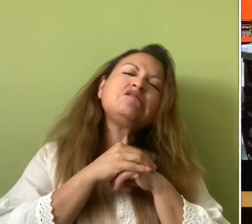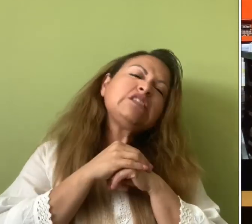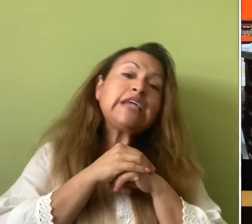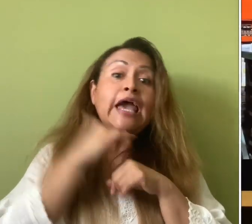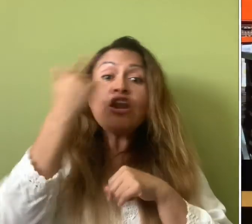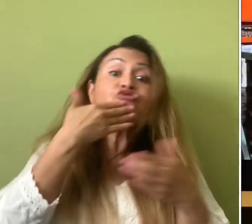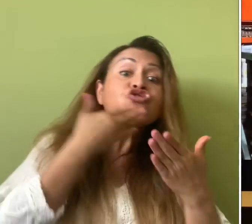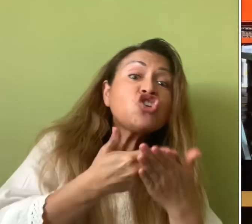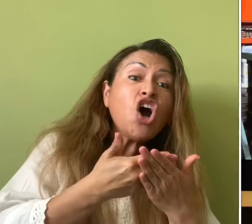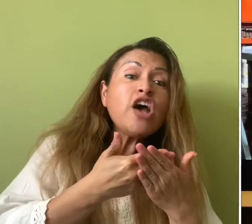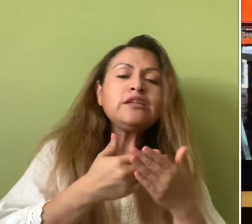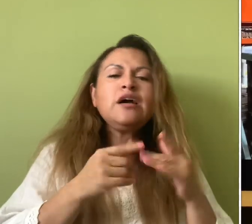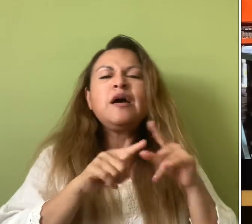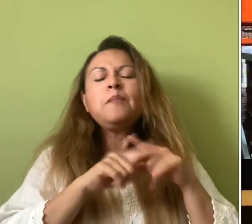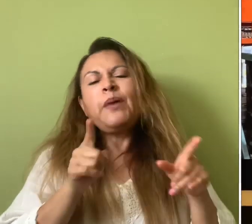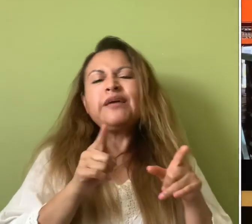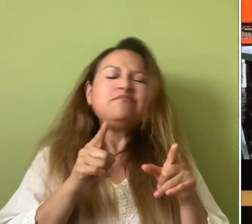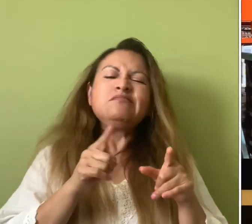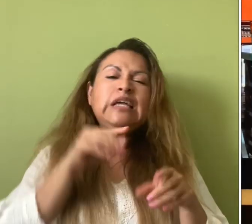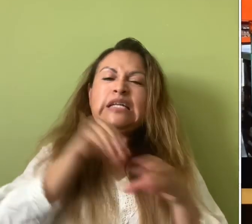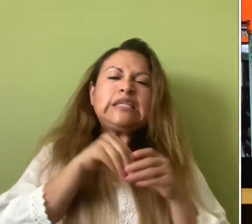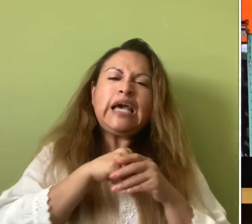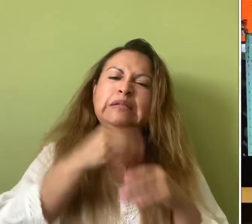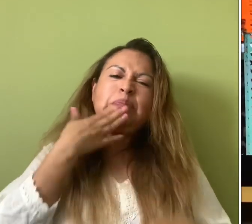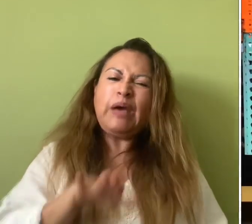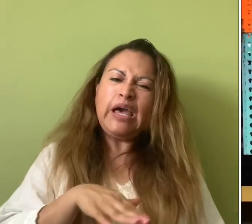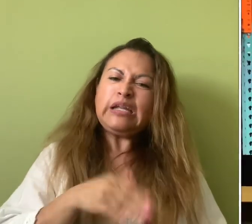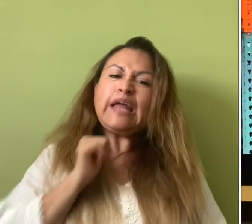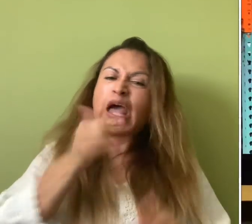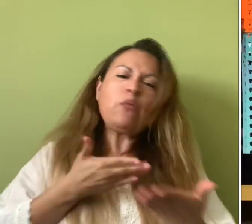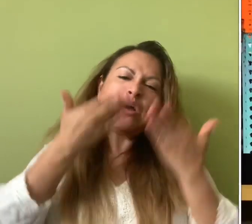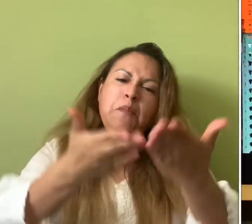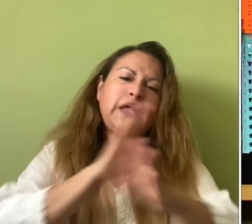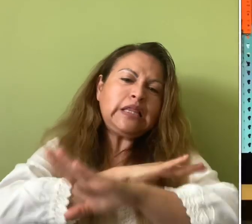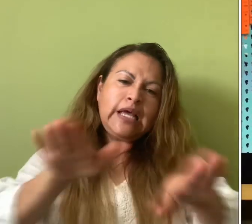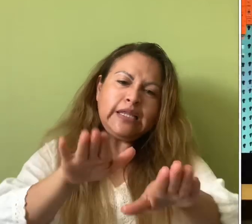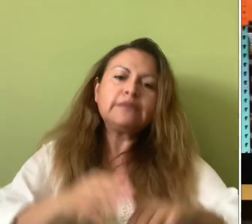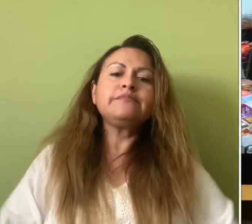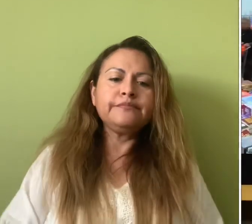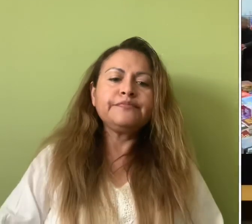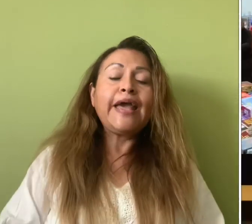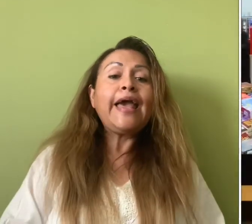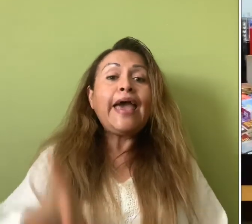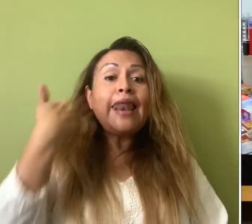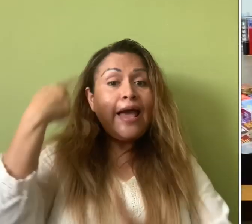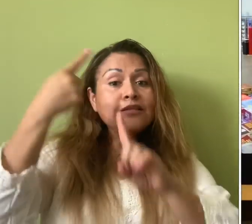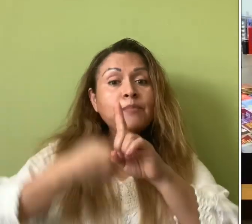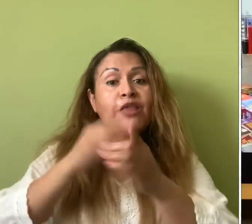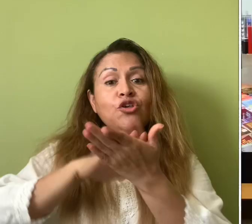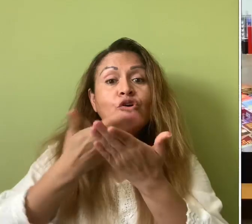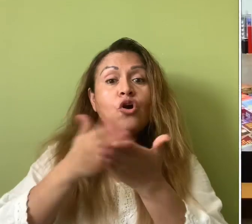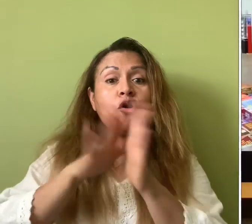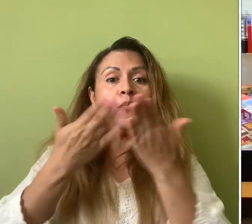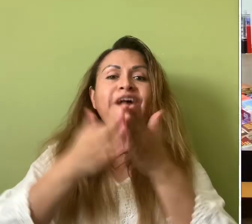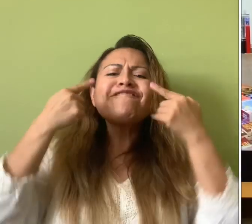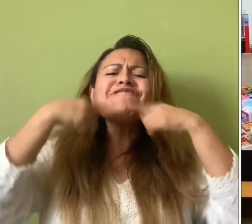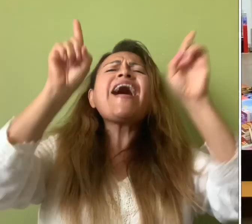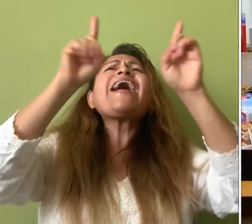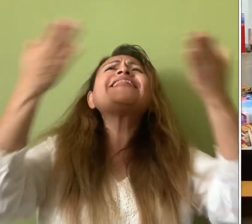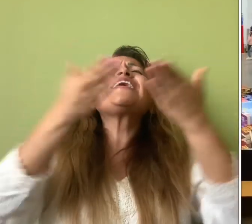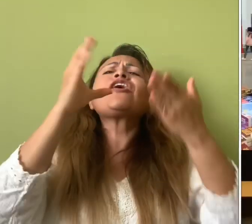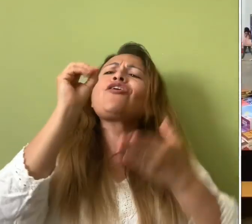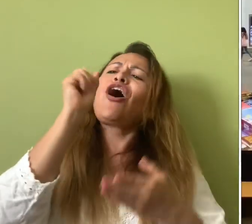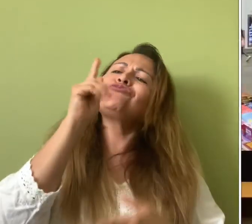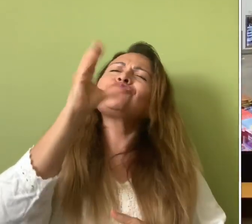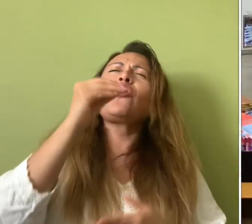good, but it's not something I would recommend personally. In case you didn't see in the video last month, our cookbook is finally in Costco,